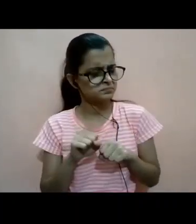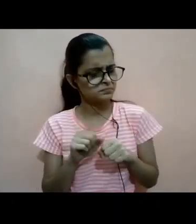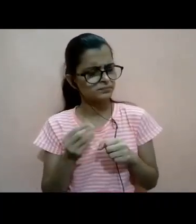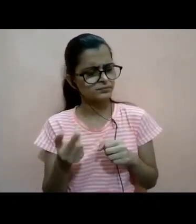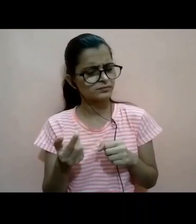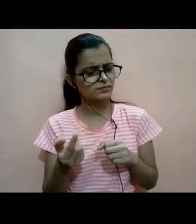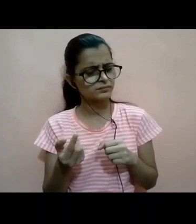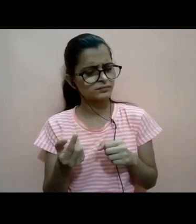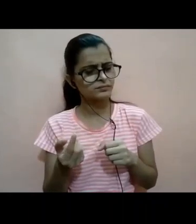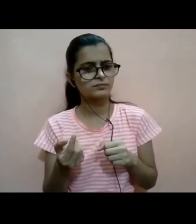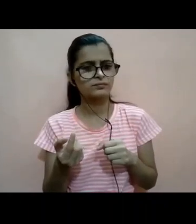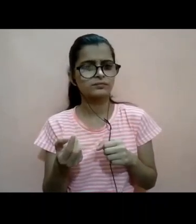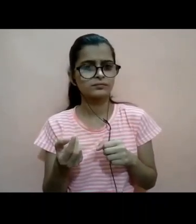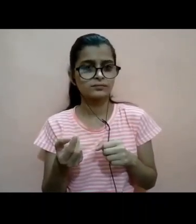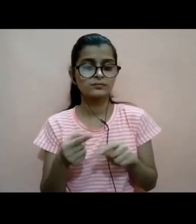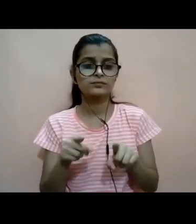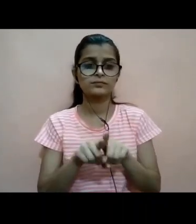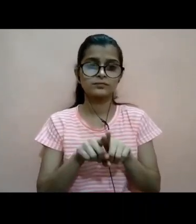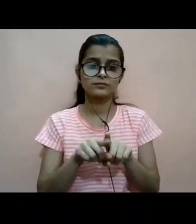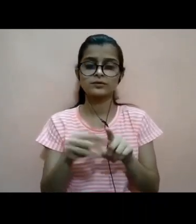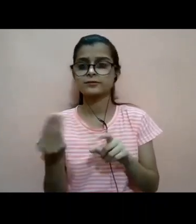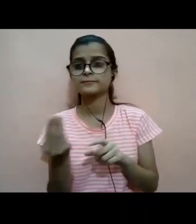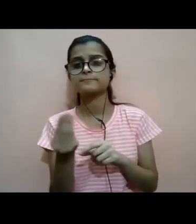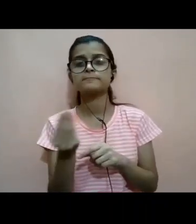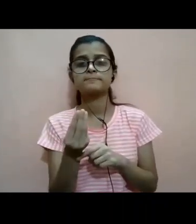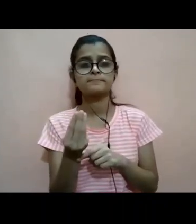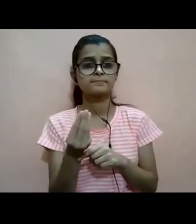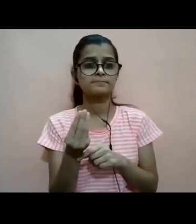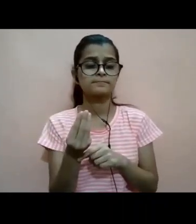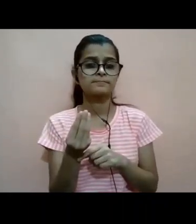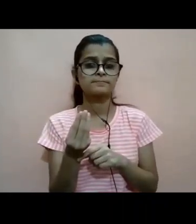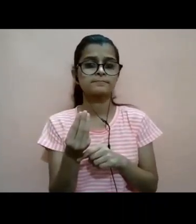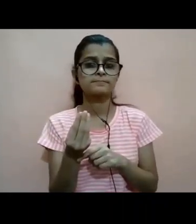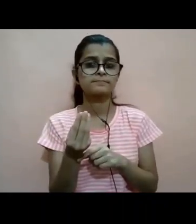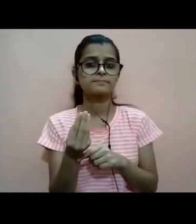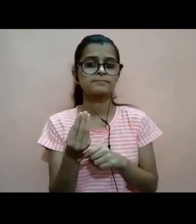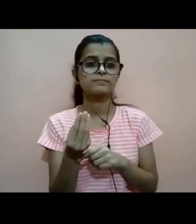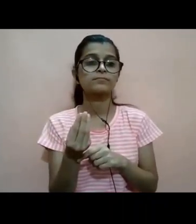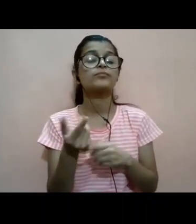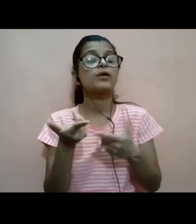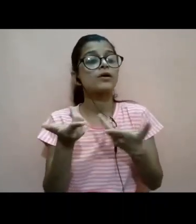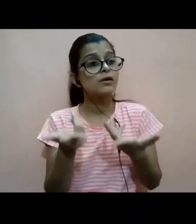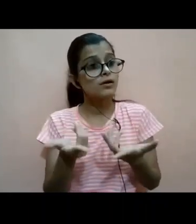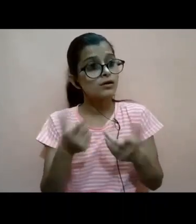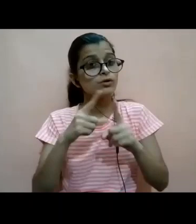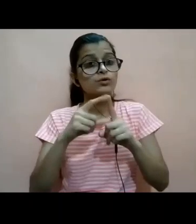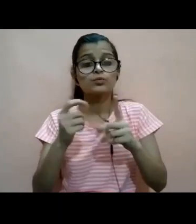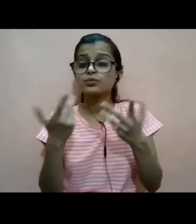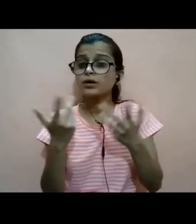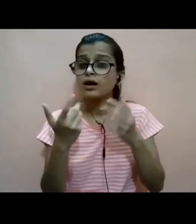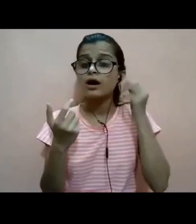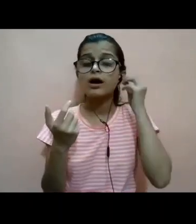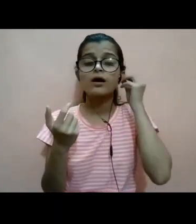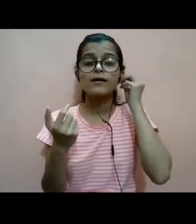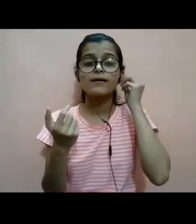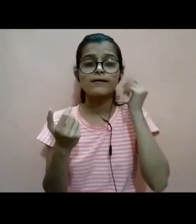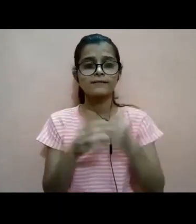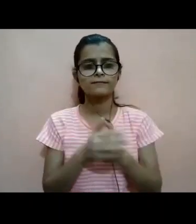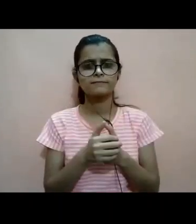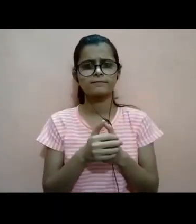connections with one another can be abusive in that sense. I think what it does, though, is that I turn to